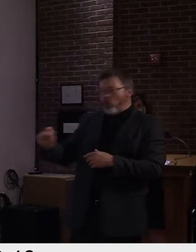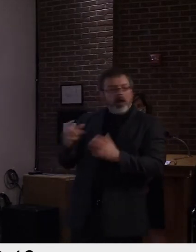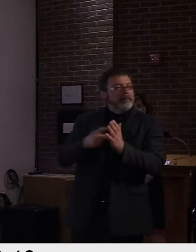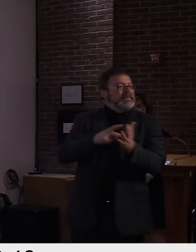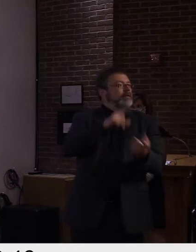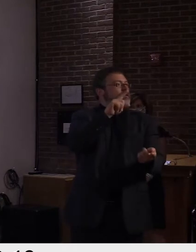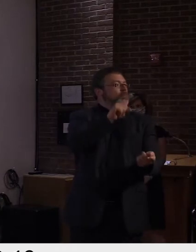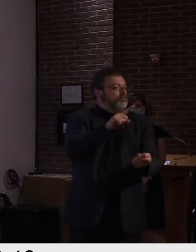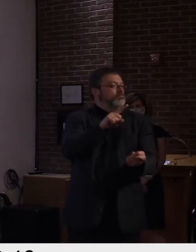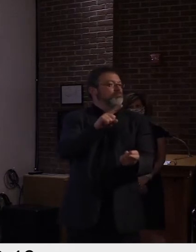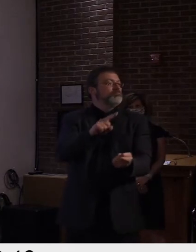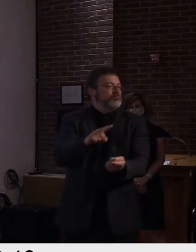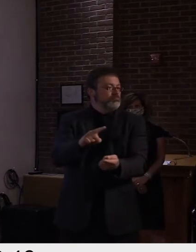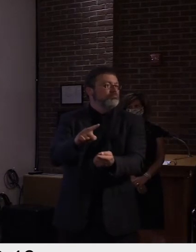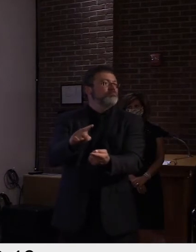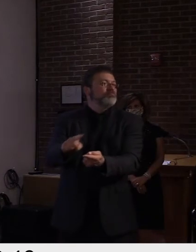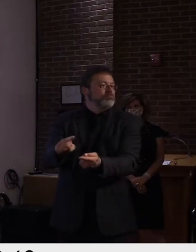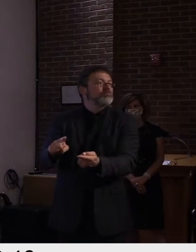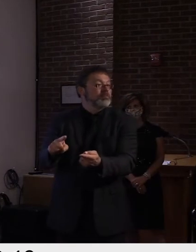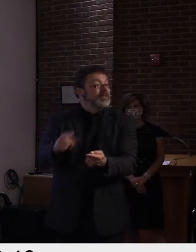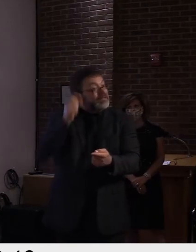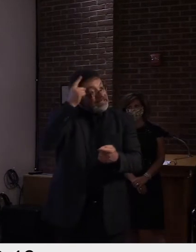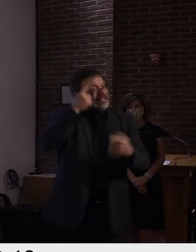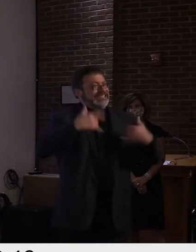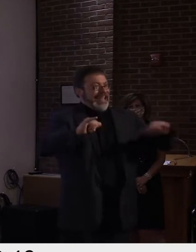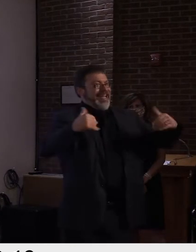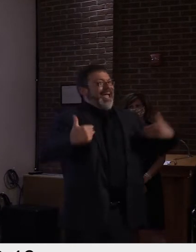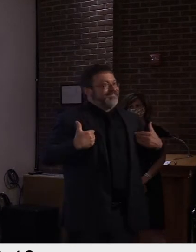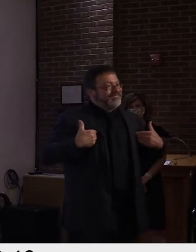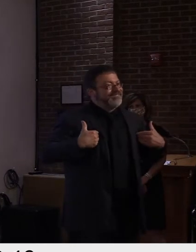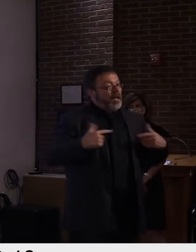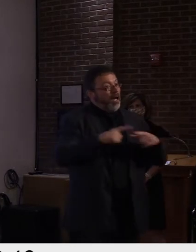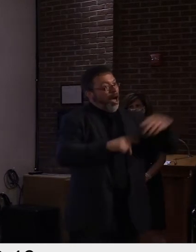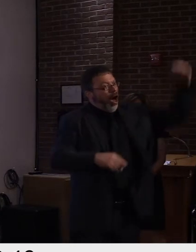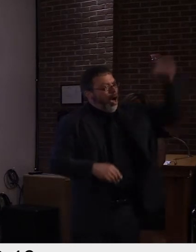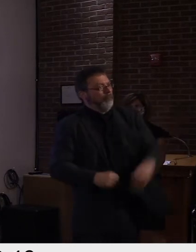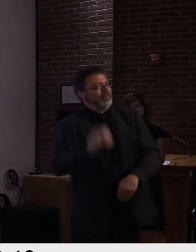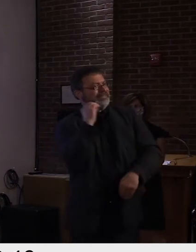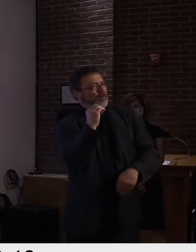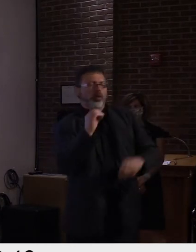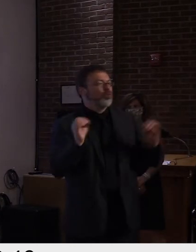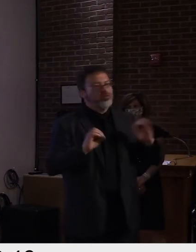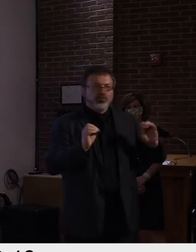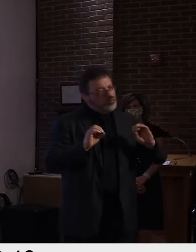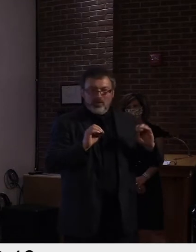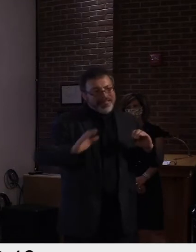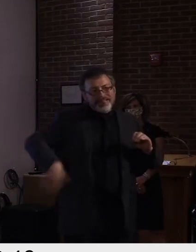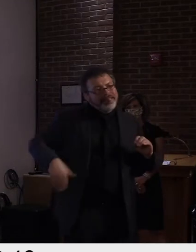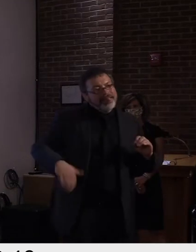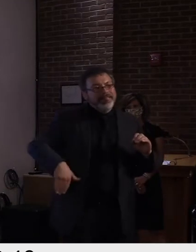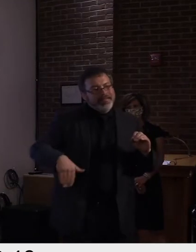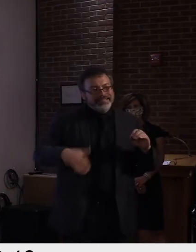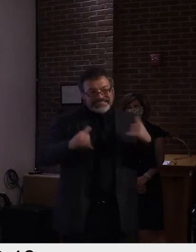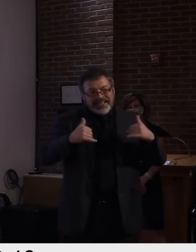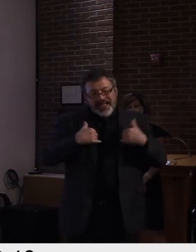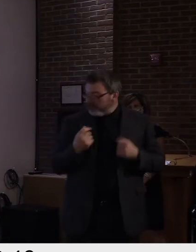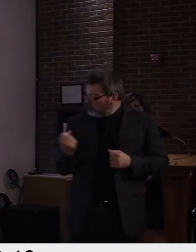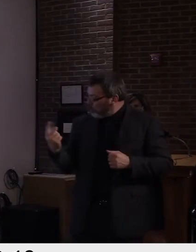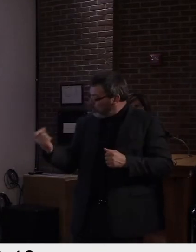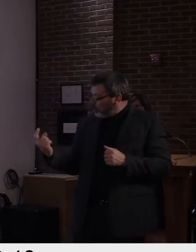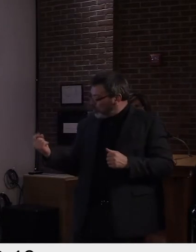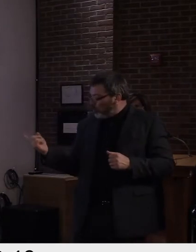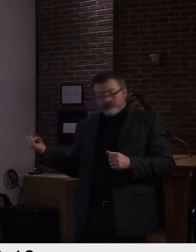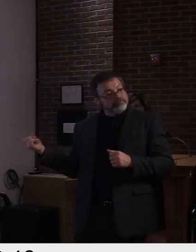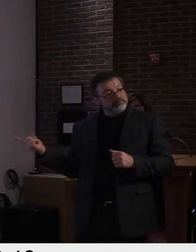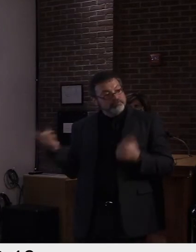June, we are clearly on a downward and stable slope. And as I've mentioned before,